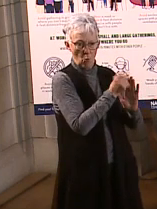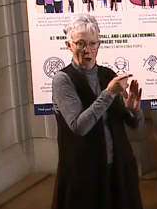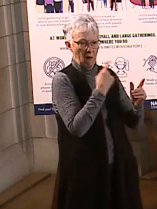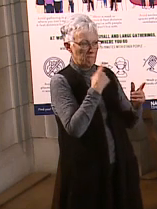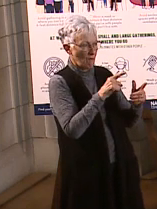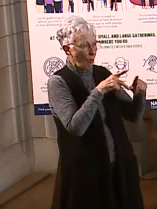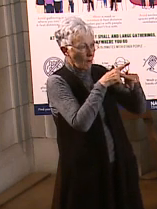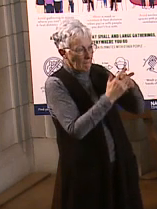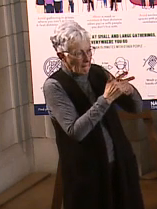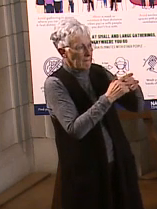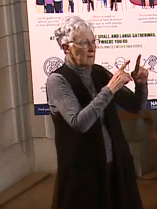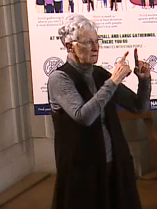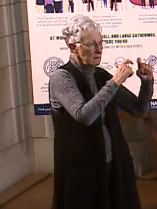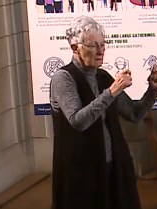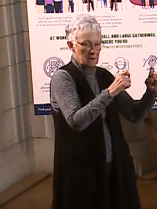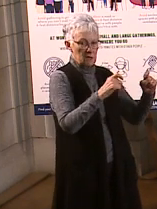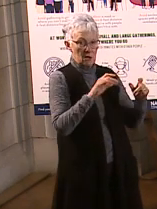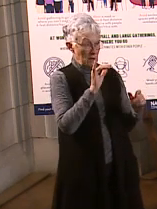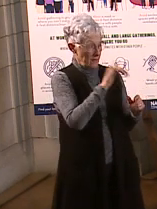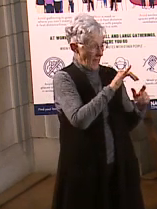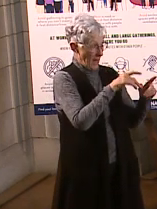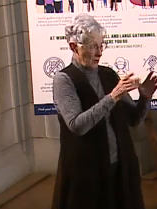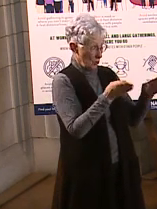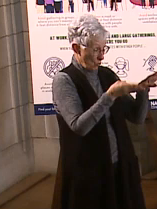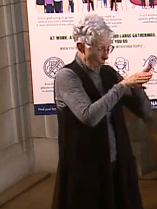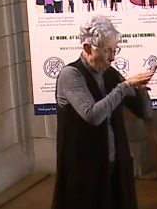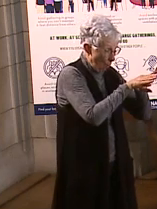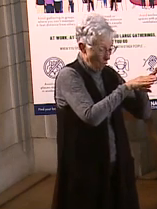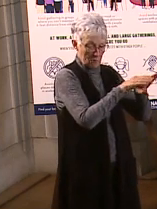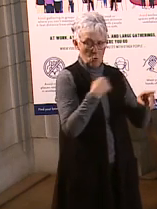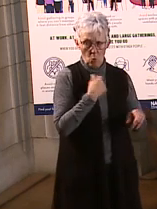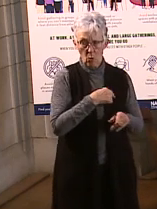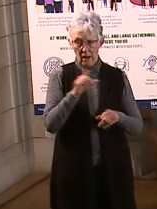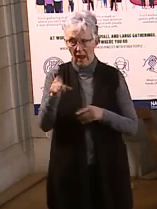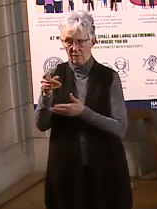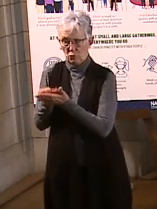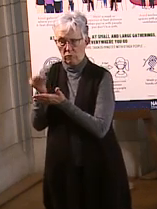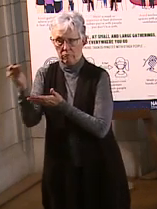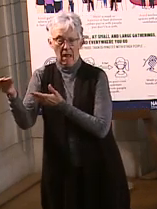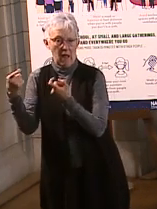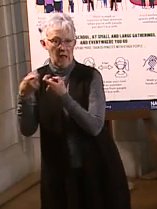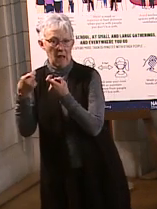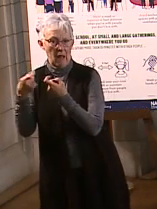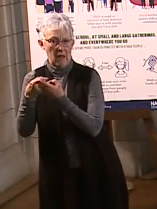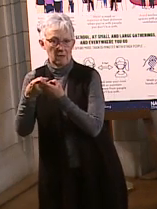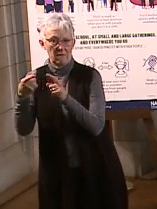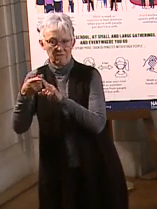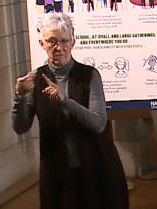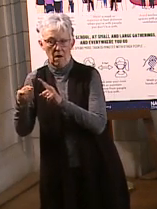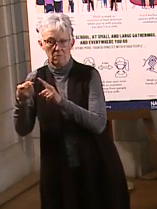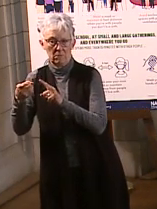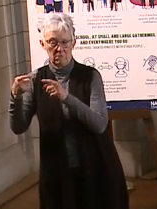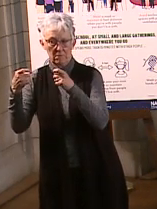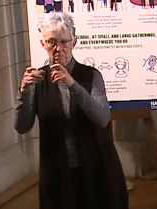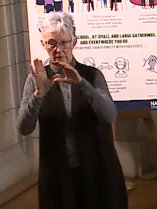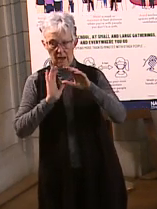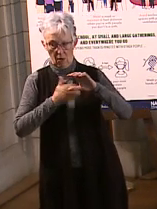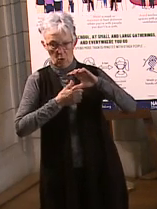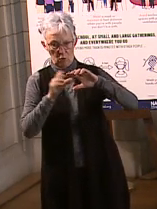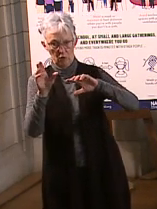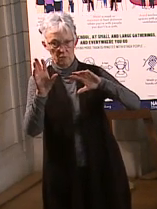us, broadly speaking, to be able to share that responsibility for generating load around a broader area than just